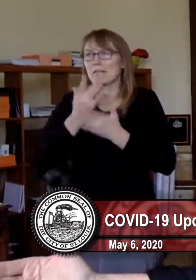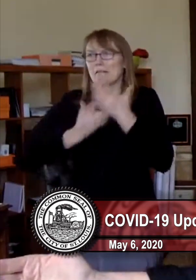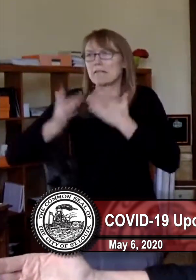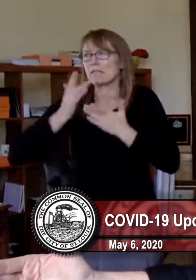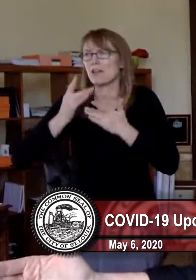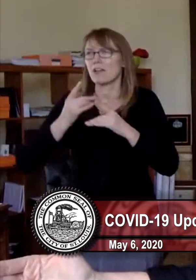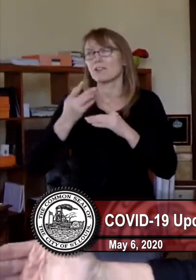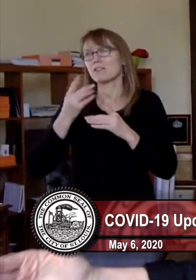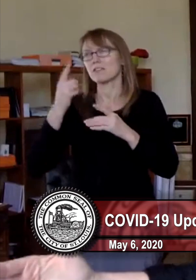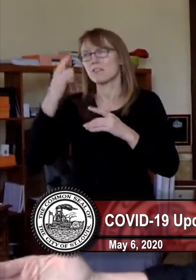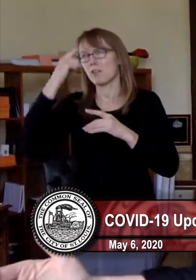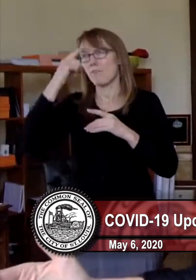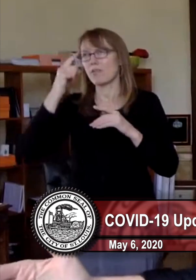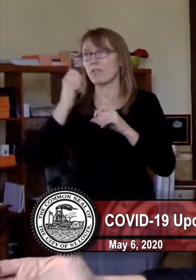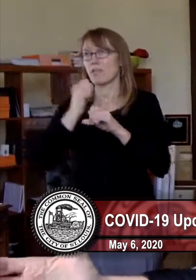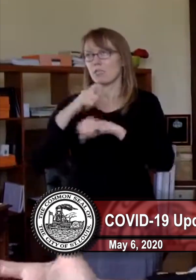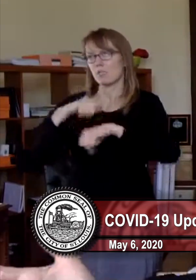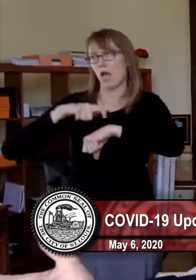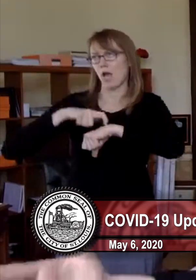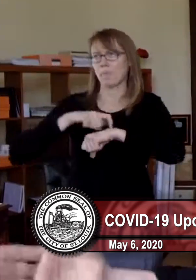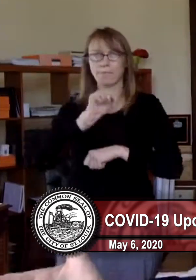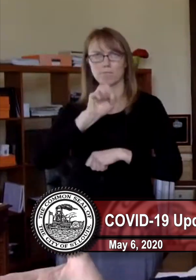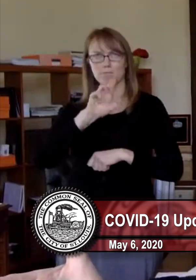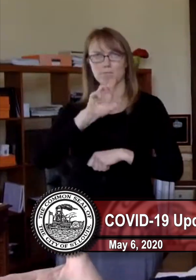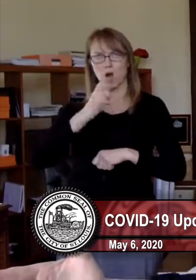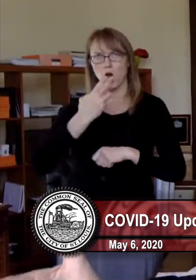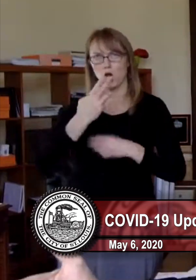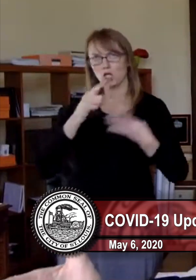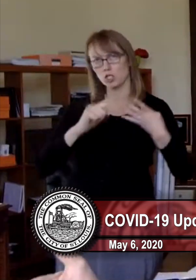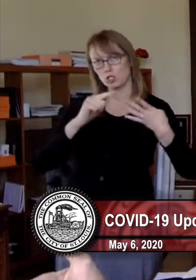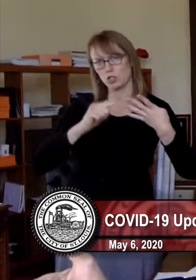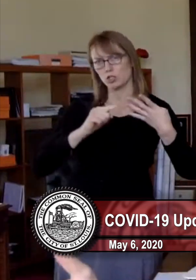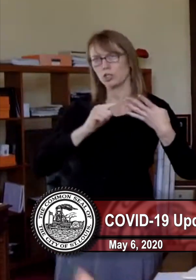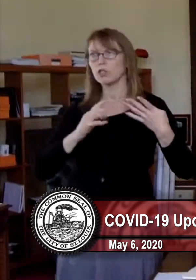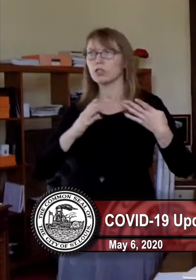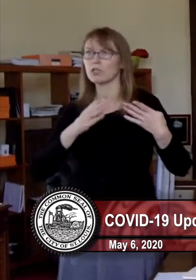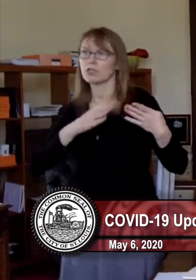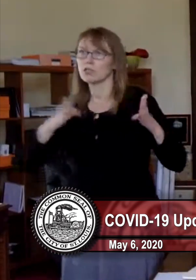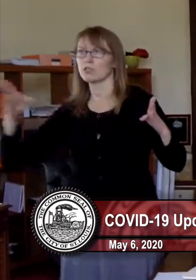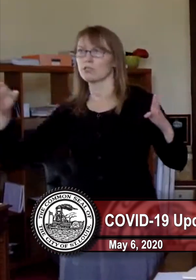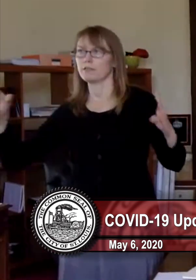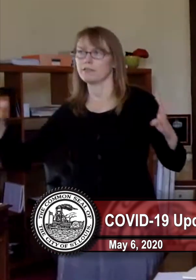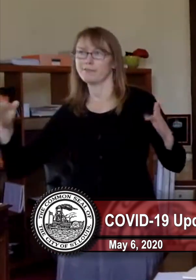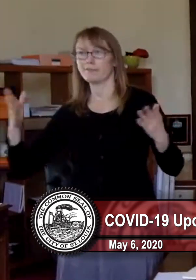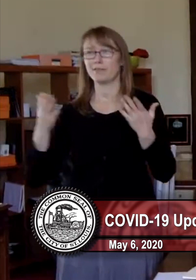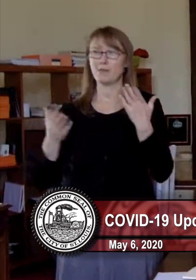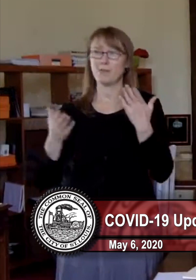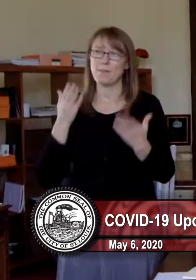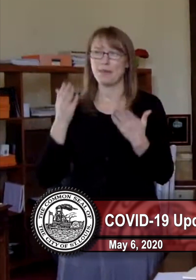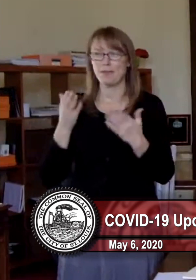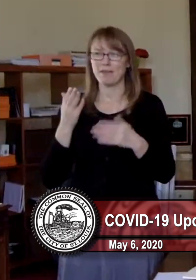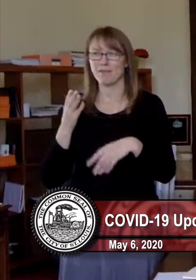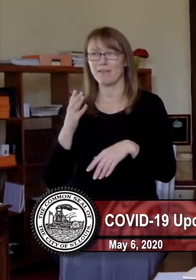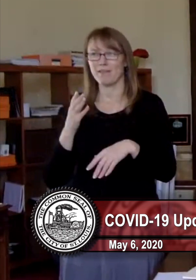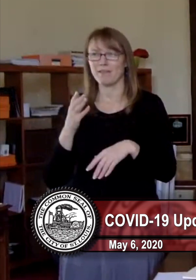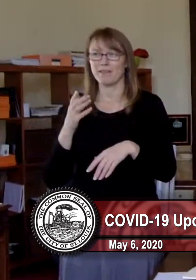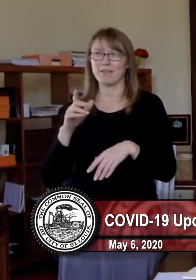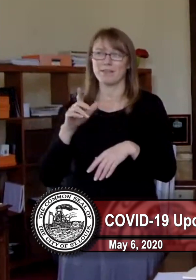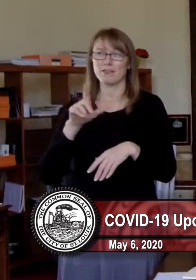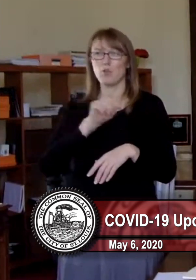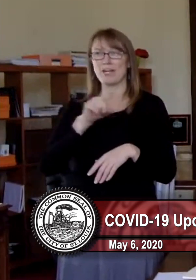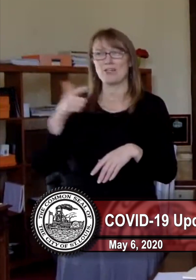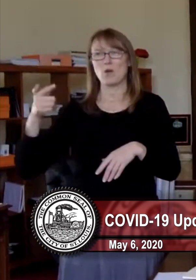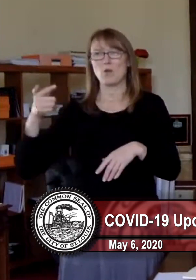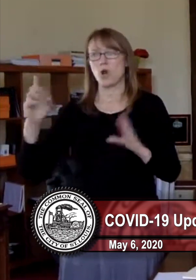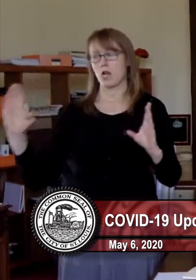the end of 21. So that's about 15, 16 months. We're looking at a